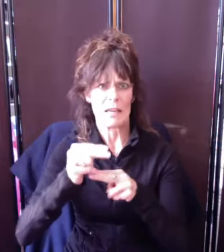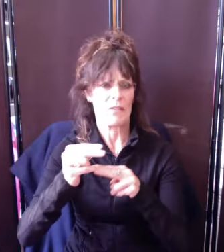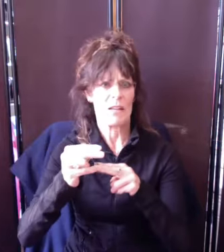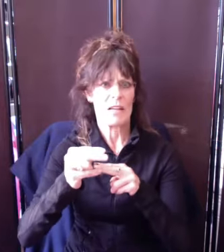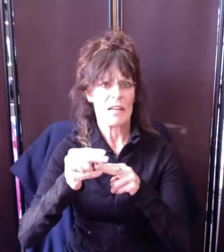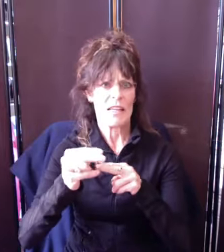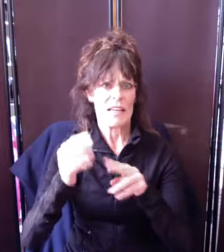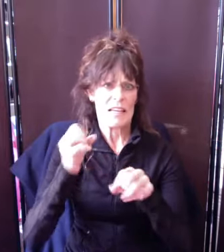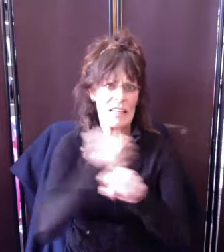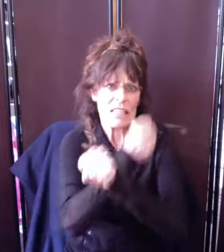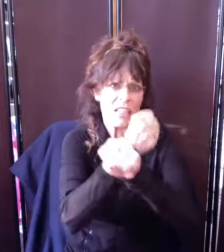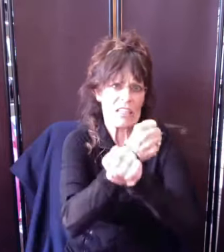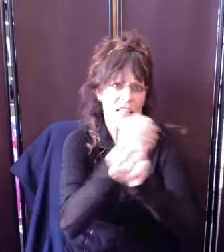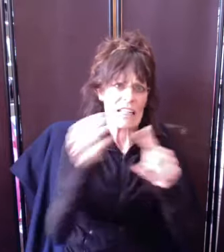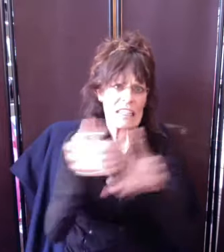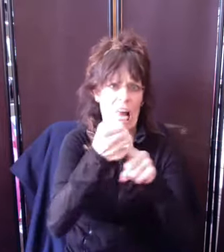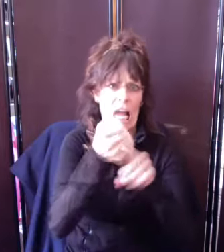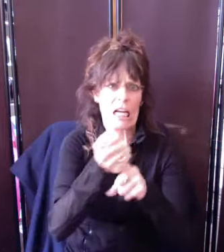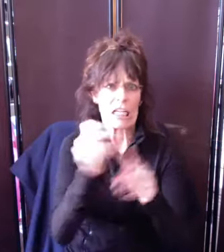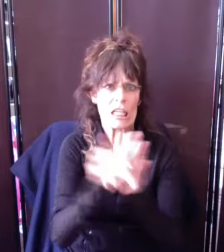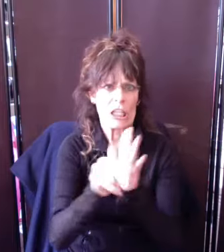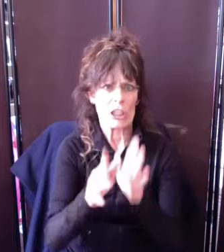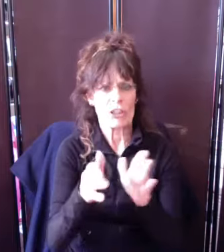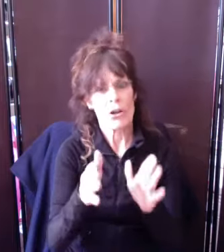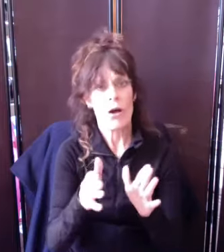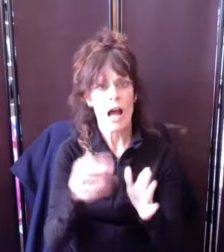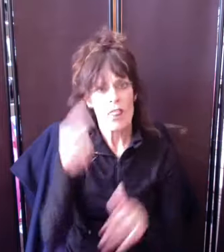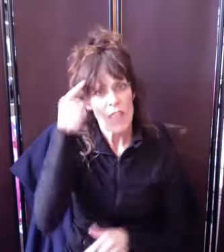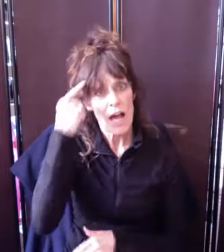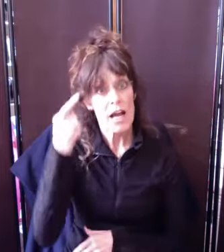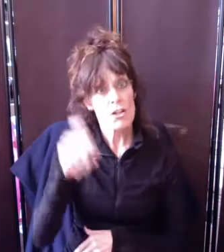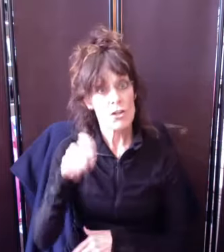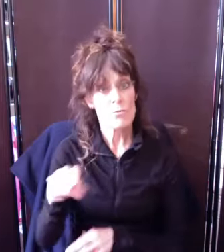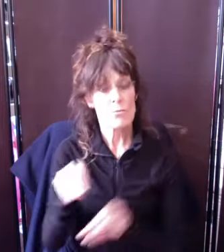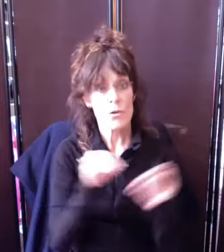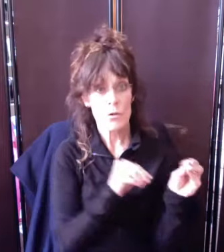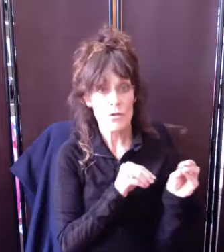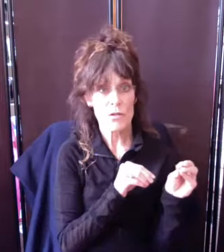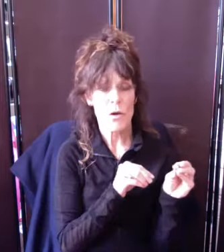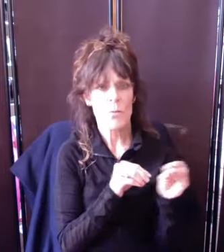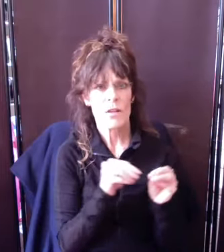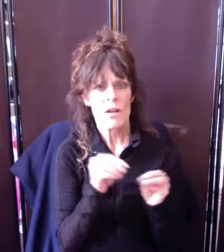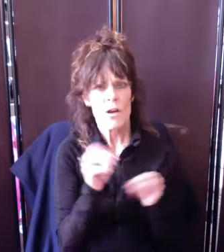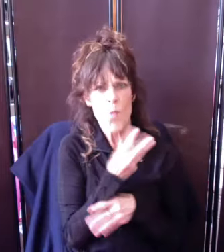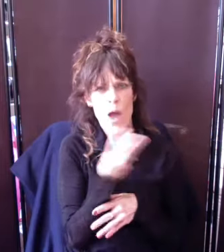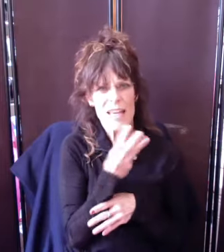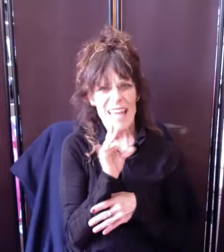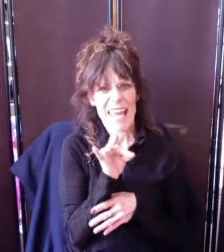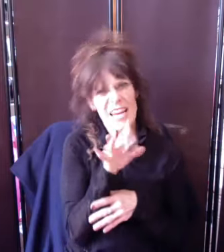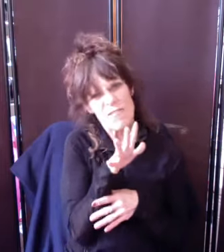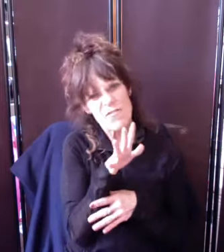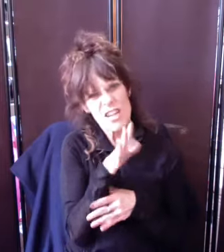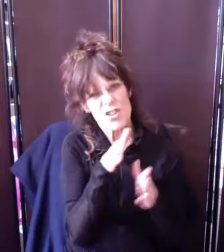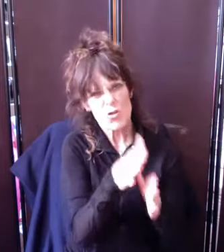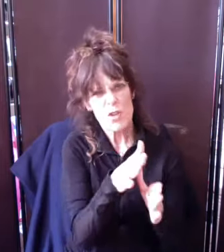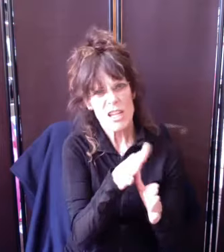it might be time to move. So I moved into an SRO up on West 85th Street. What that is a single room occupancy. It's an 8.5 by 11 room.